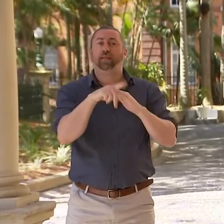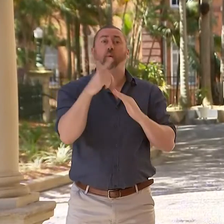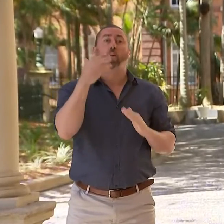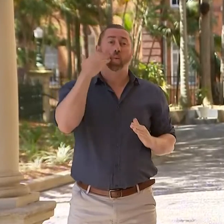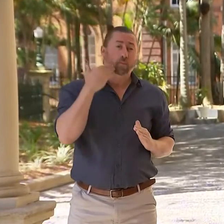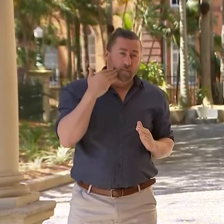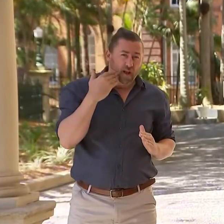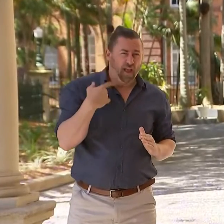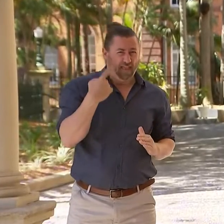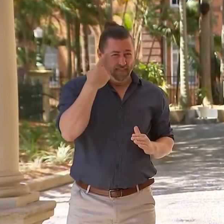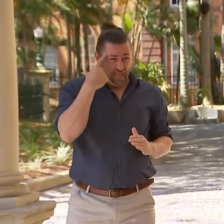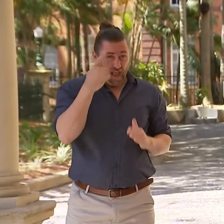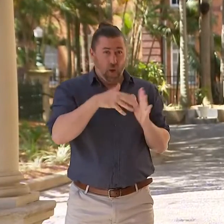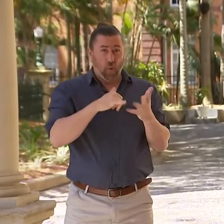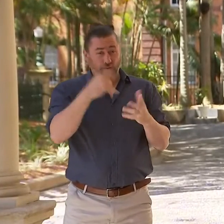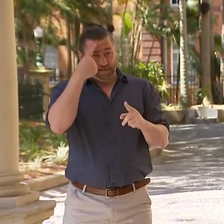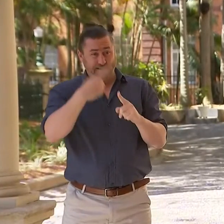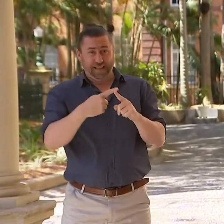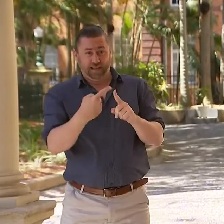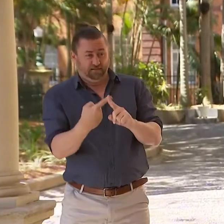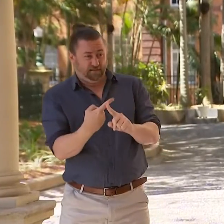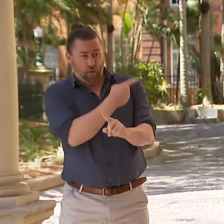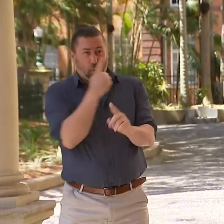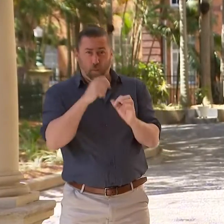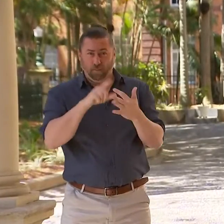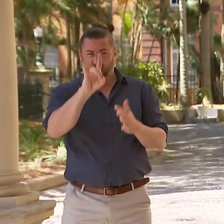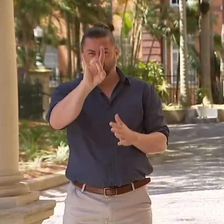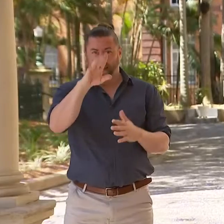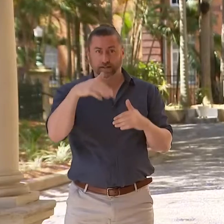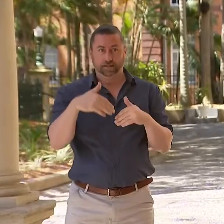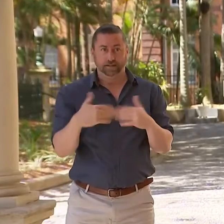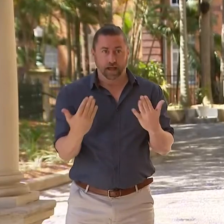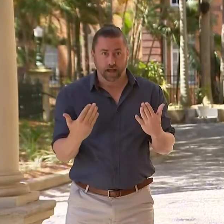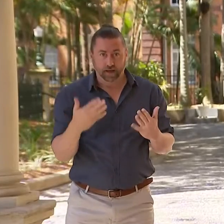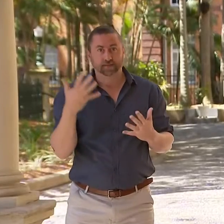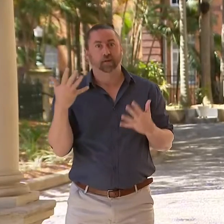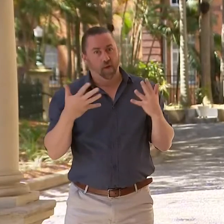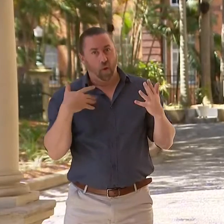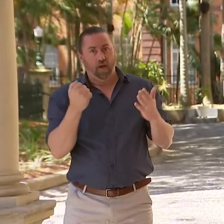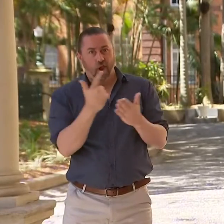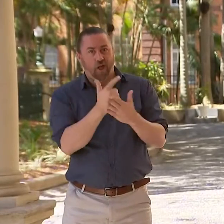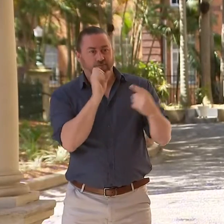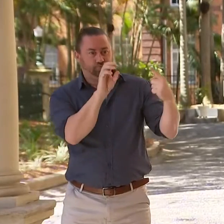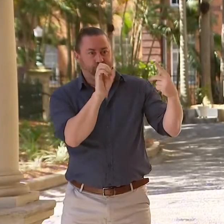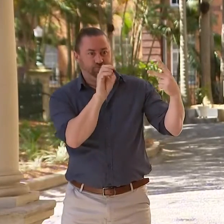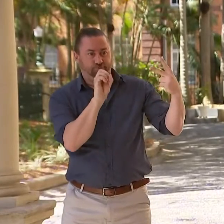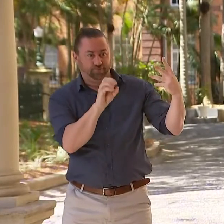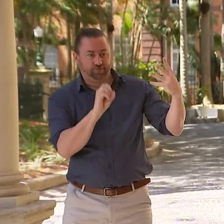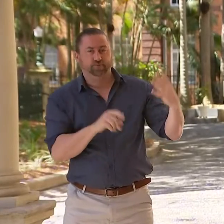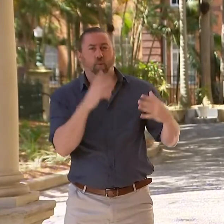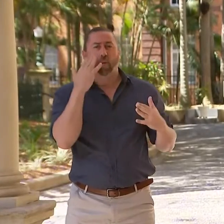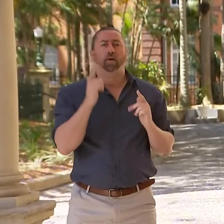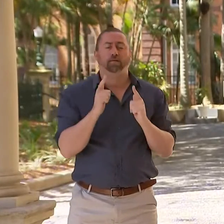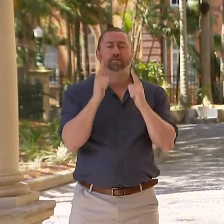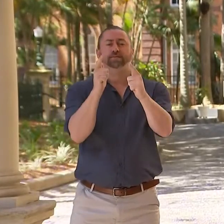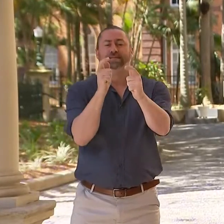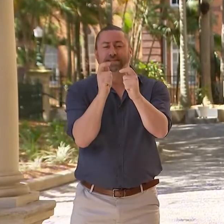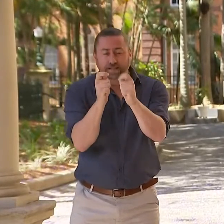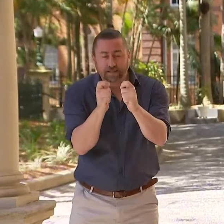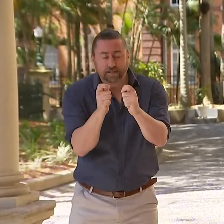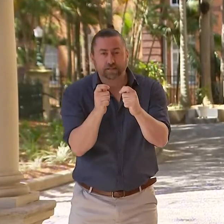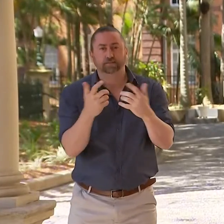community, we believe, for 10 days. So there's a large number of new locations. She went and got tested, and